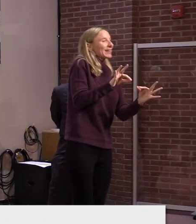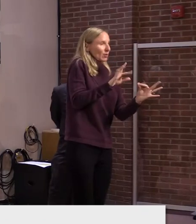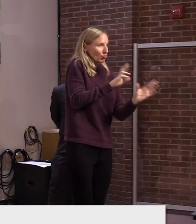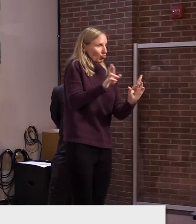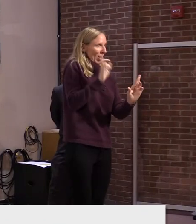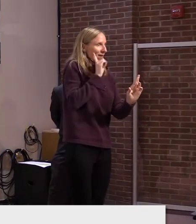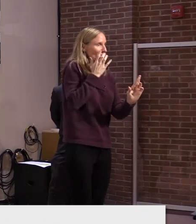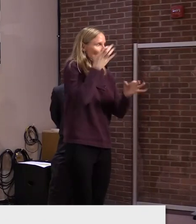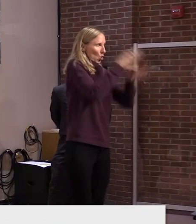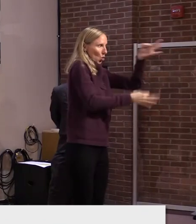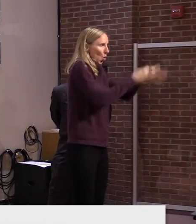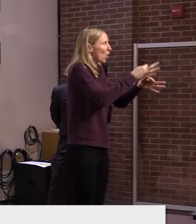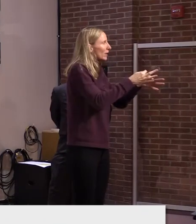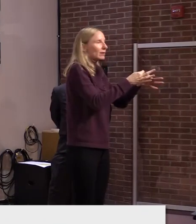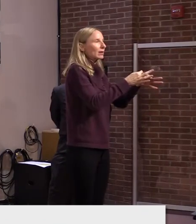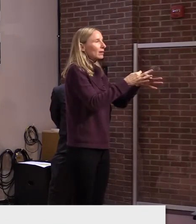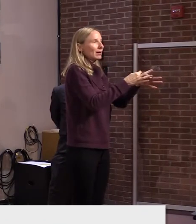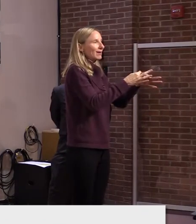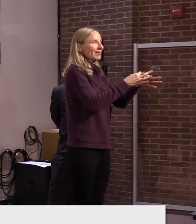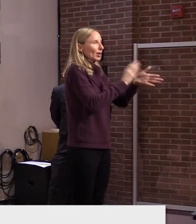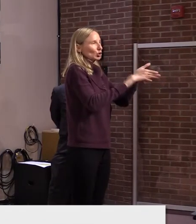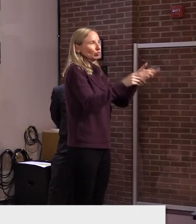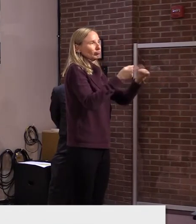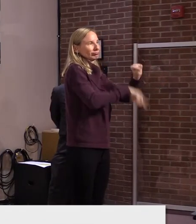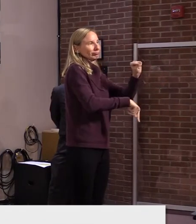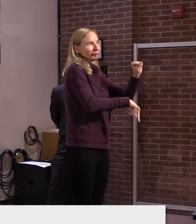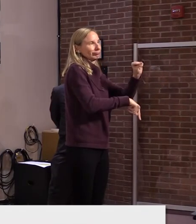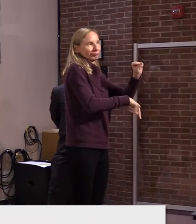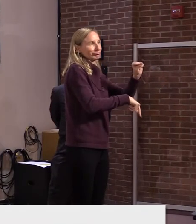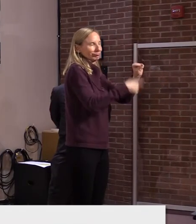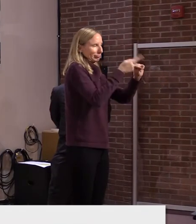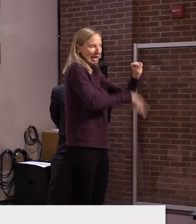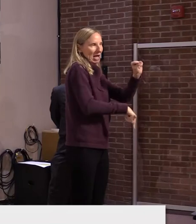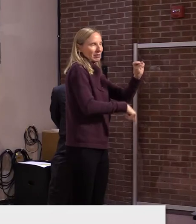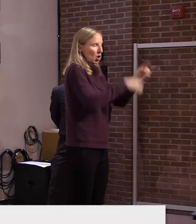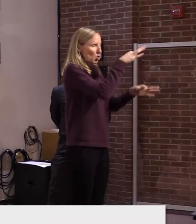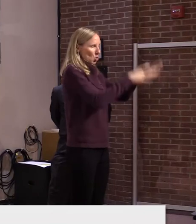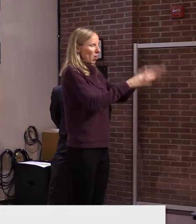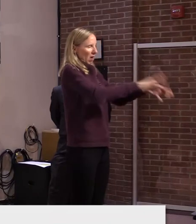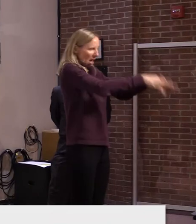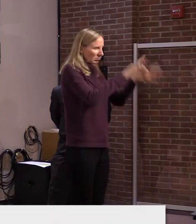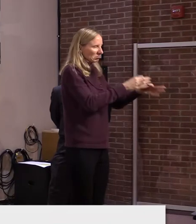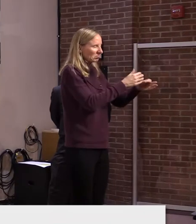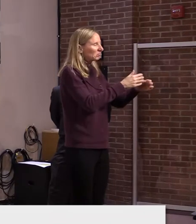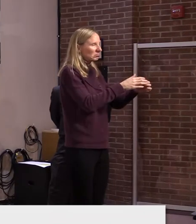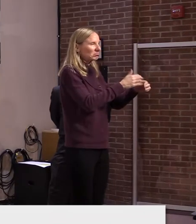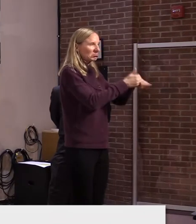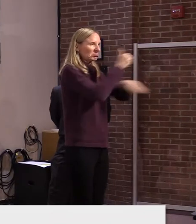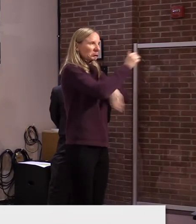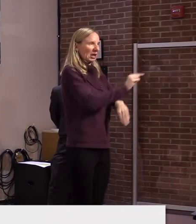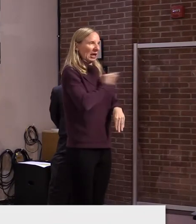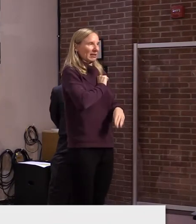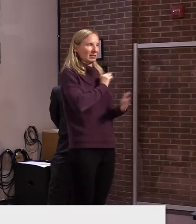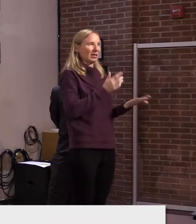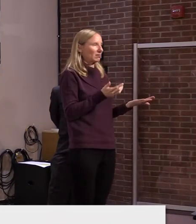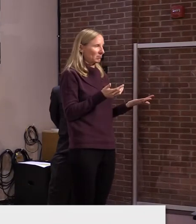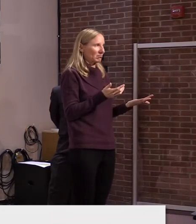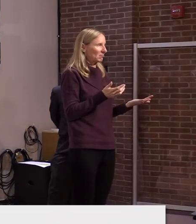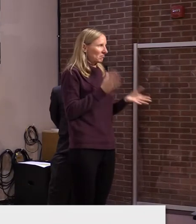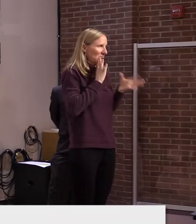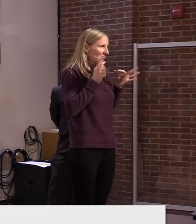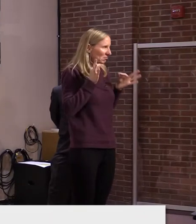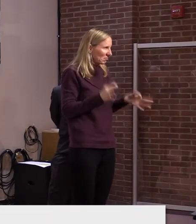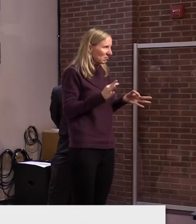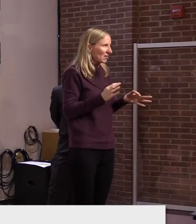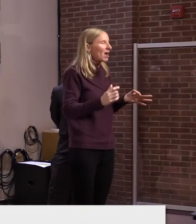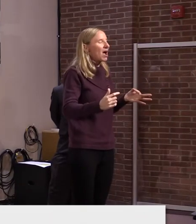case, it was on solid footing, and the court case ultimately was quite successful against the defendants. So happy to talk in more detail about it,